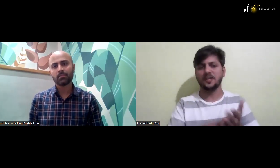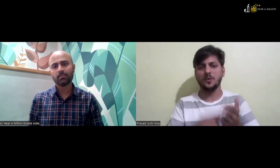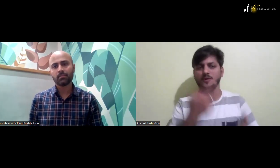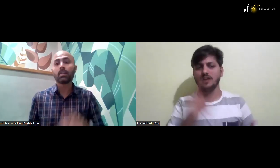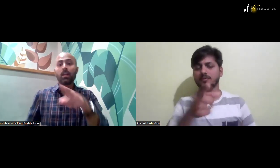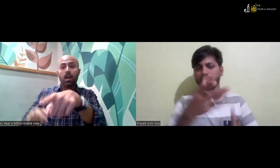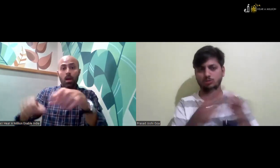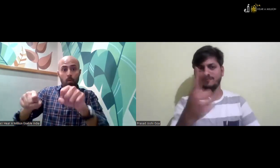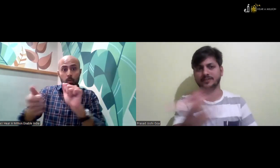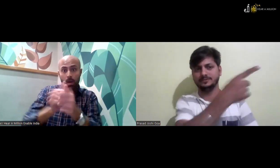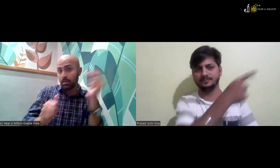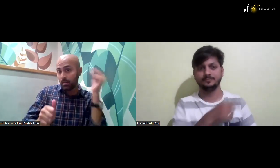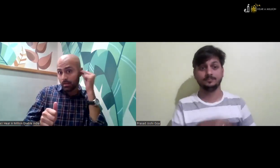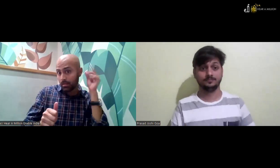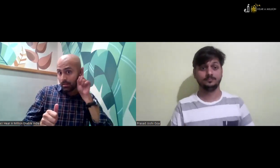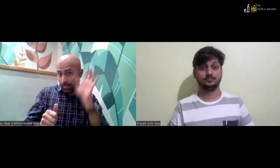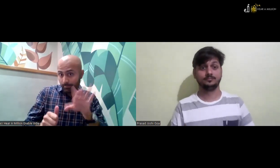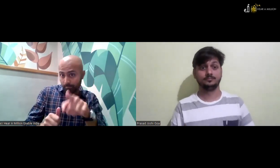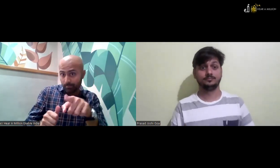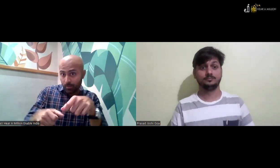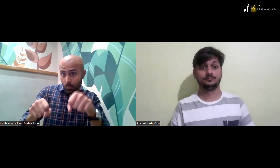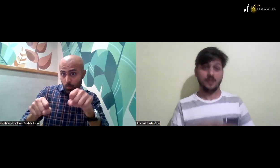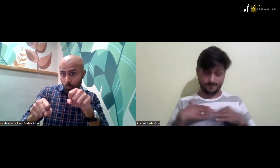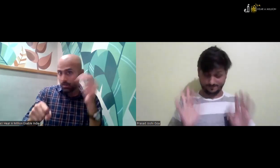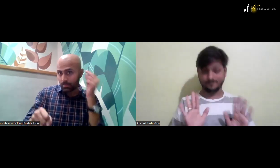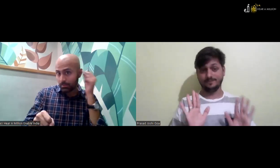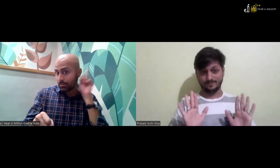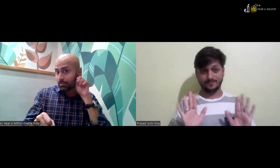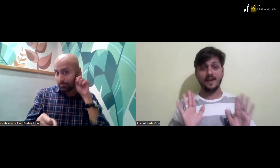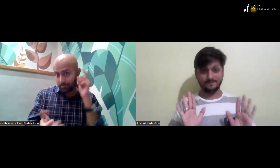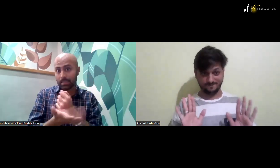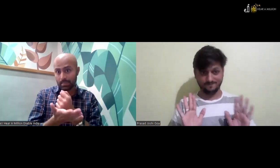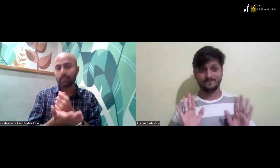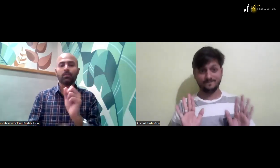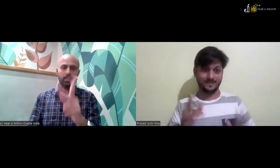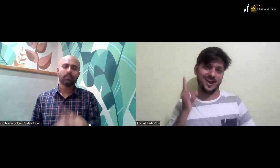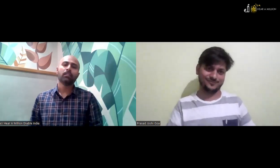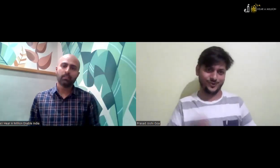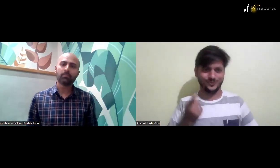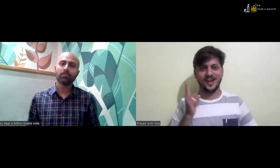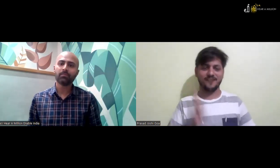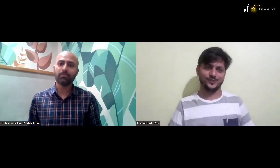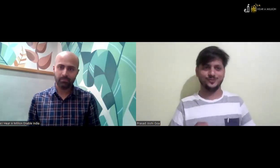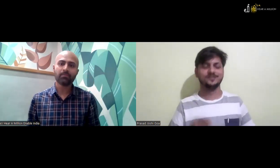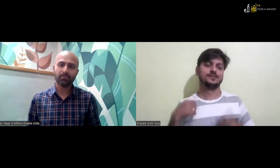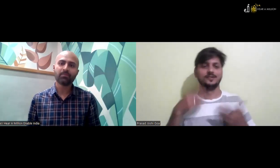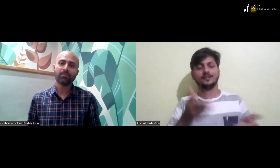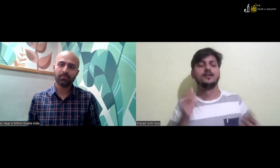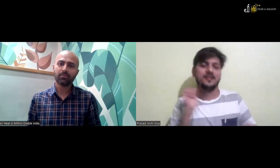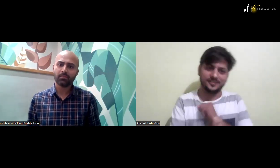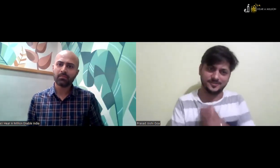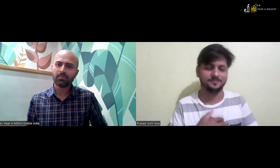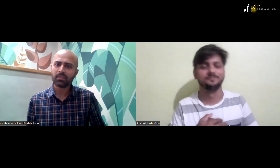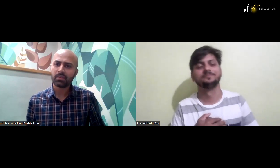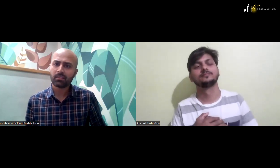he saw, and then they said that you have to resolve the issue. So it's mandatory that you need to have a hearing